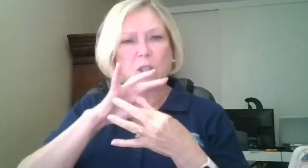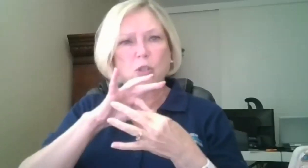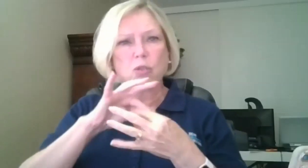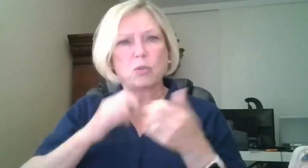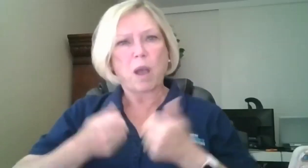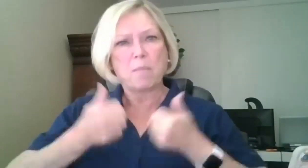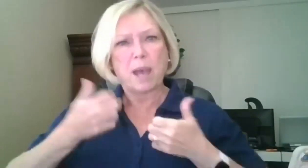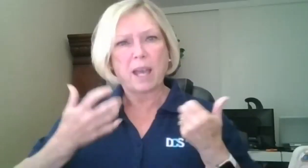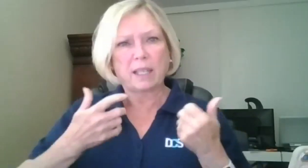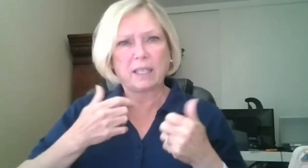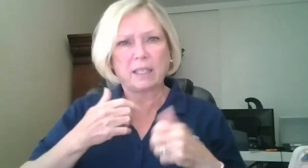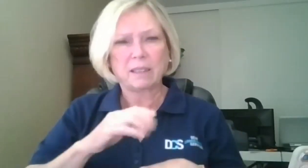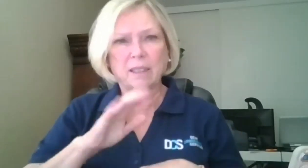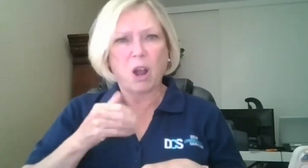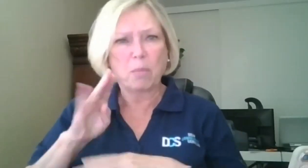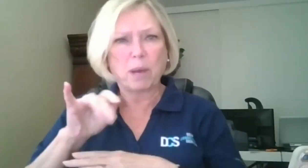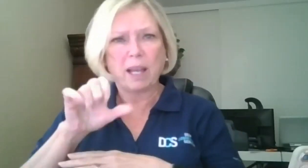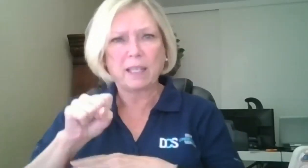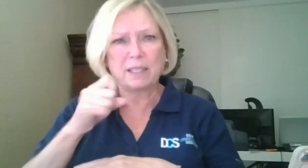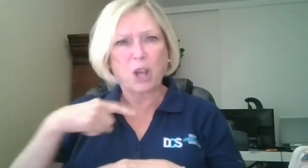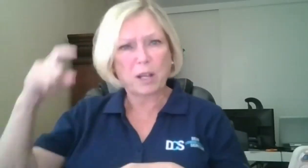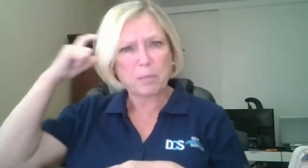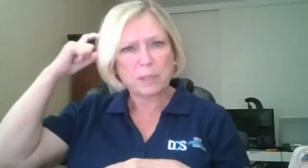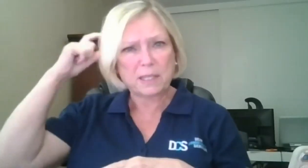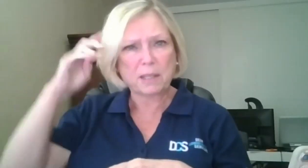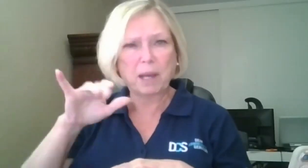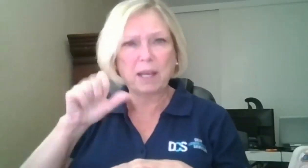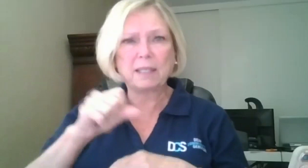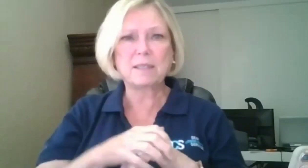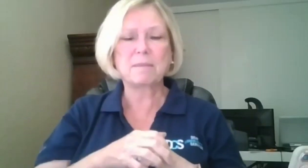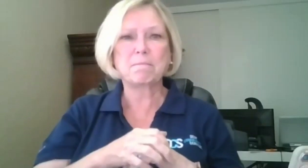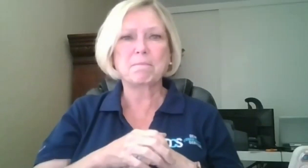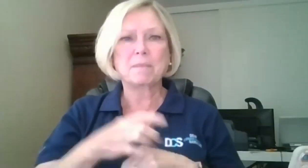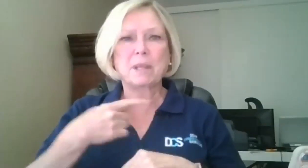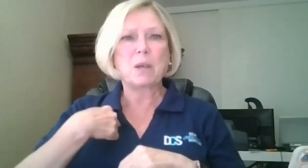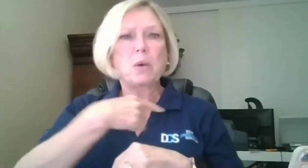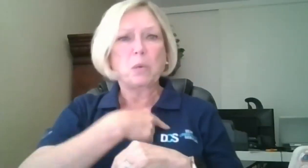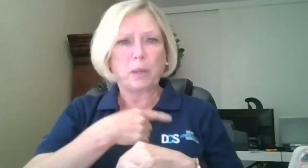staff regards to our bias, our opinions.